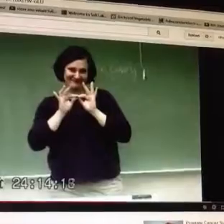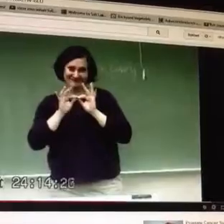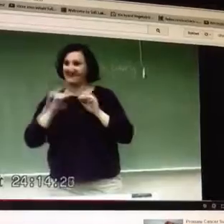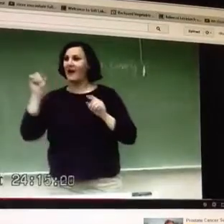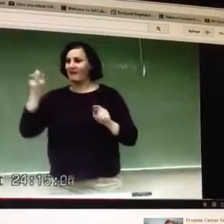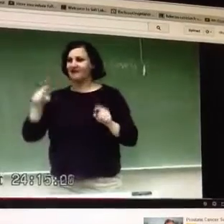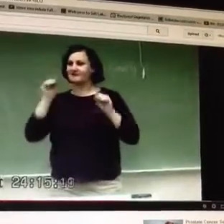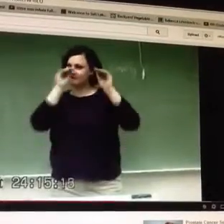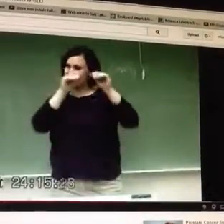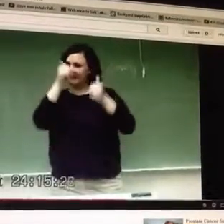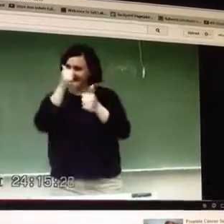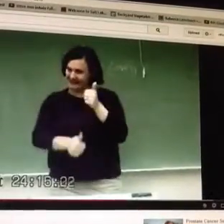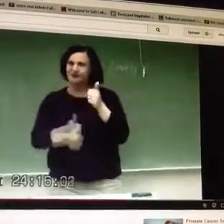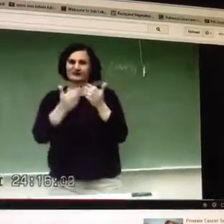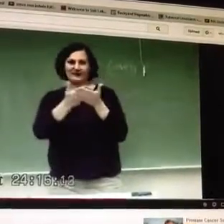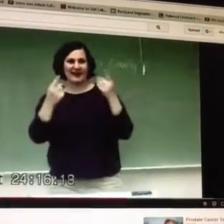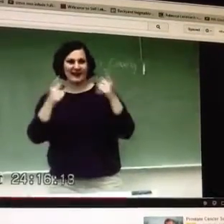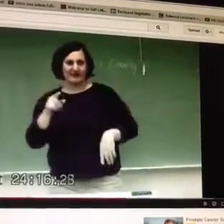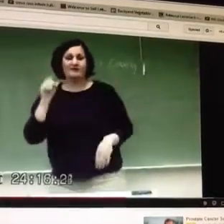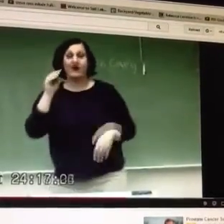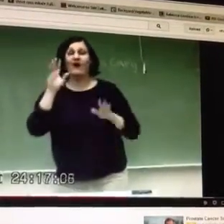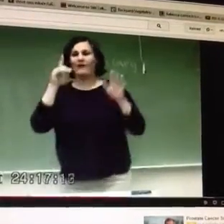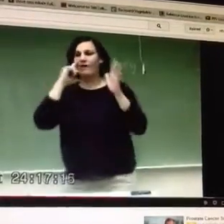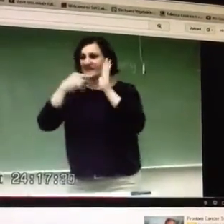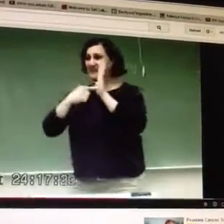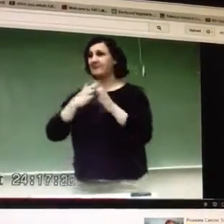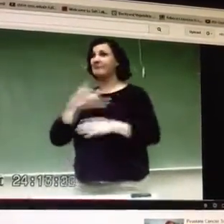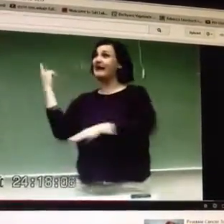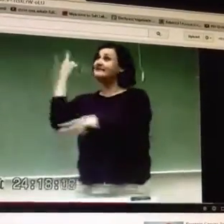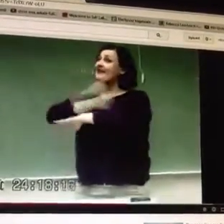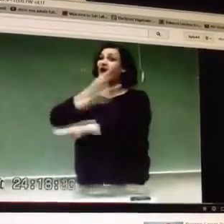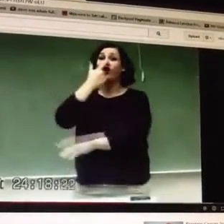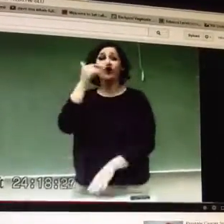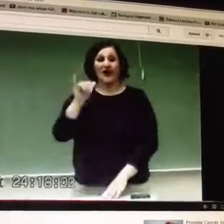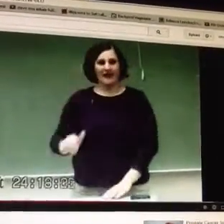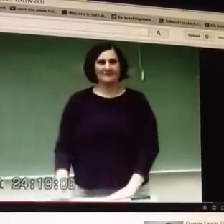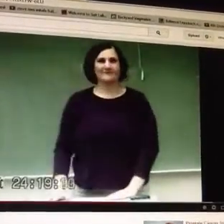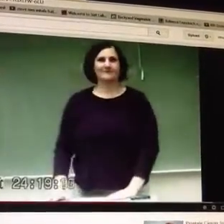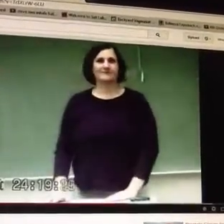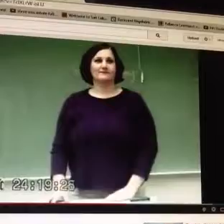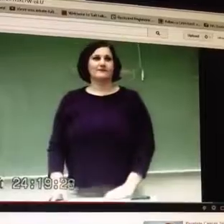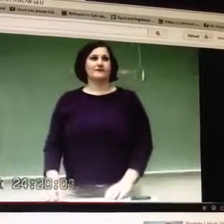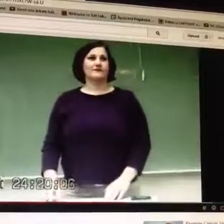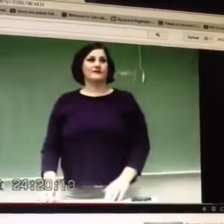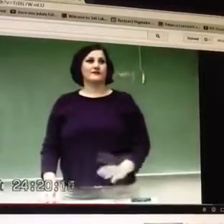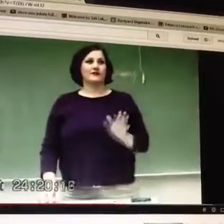But now I feel like I don't have enough to do during the day. But in this calendar, I still use the colors.